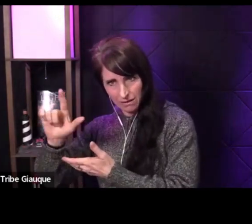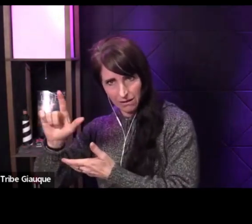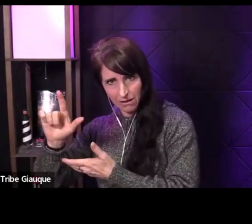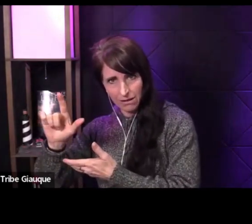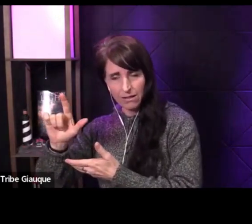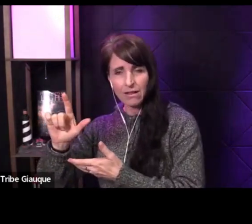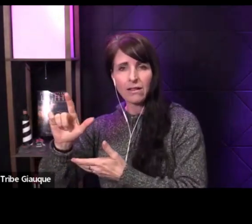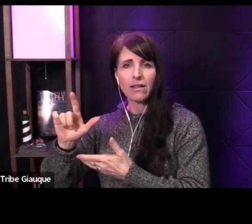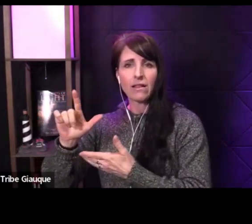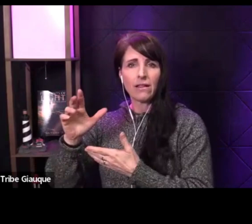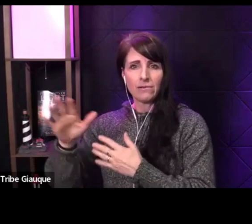was a